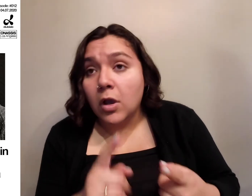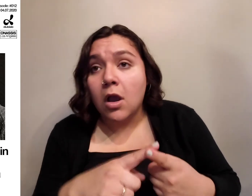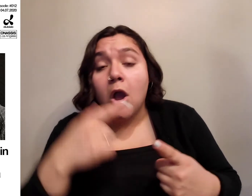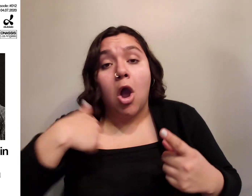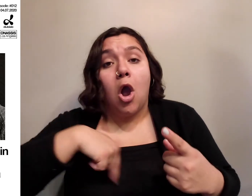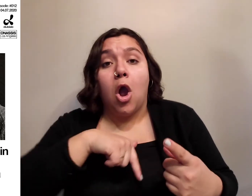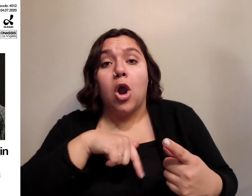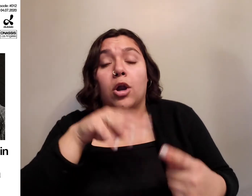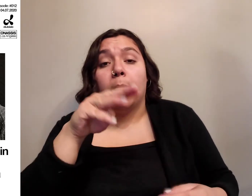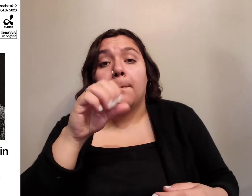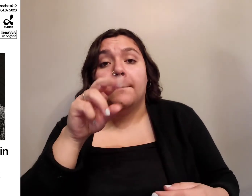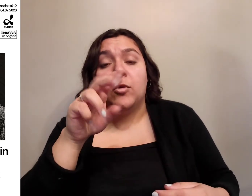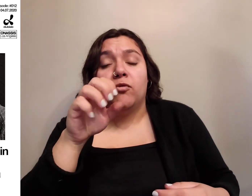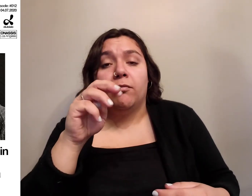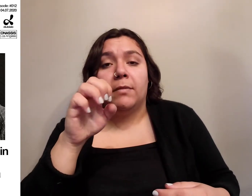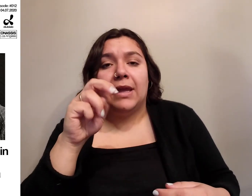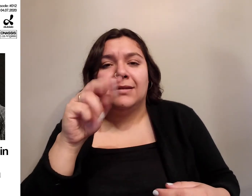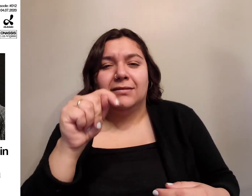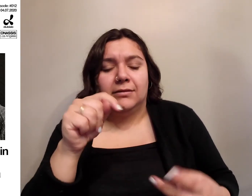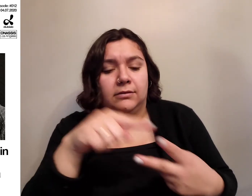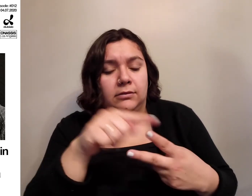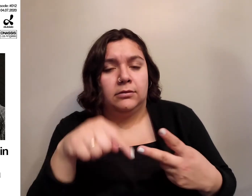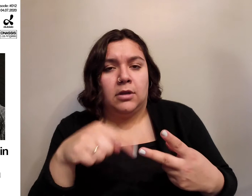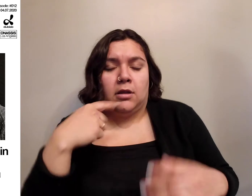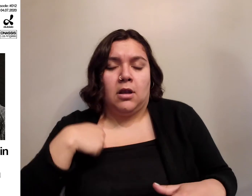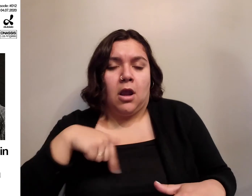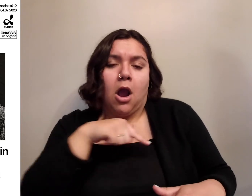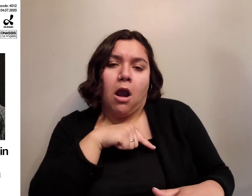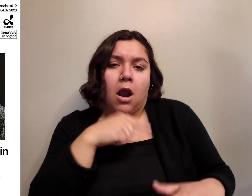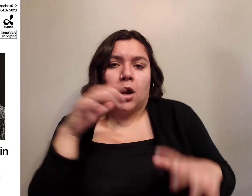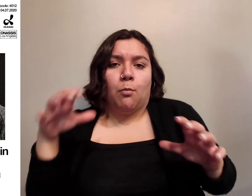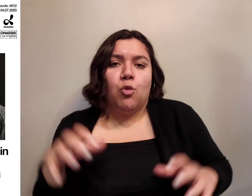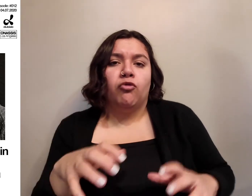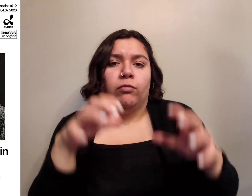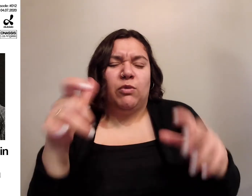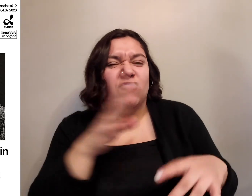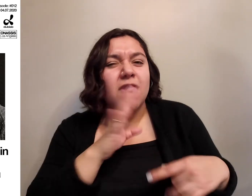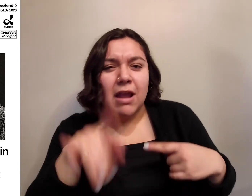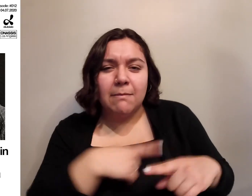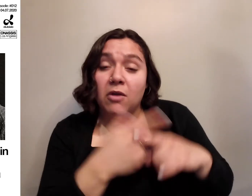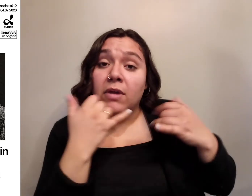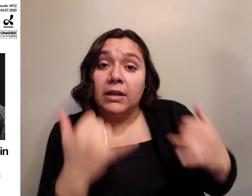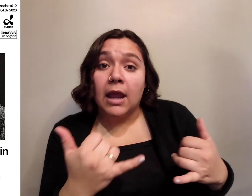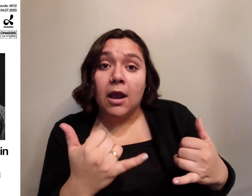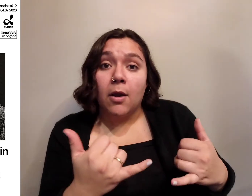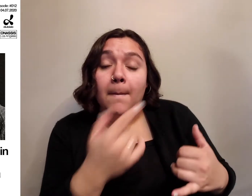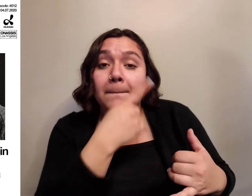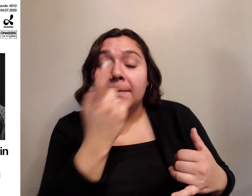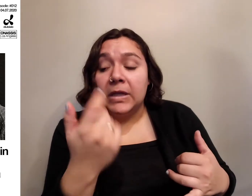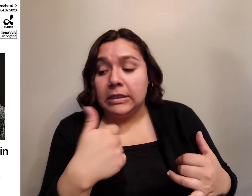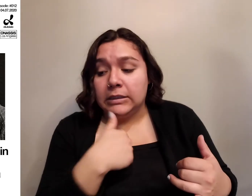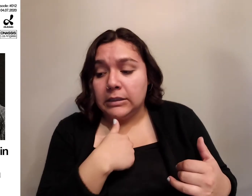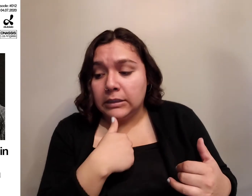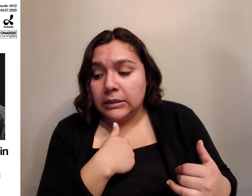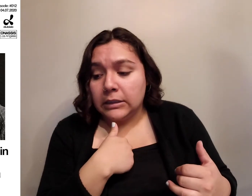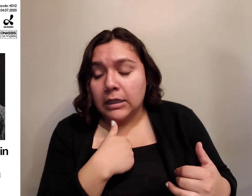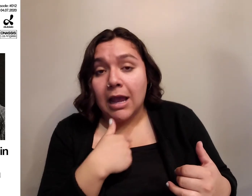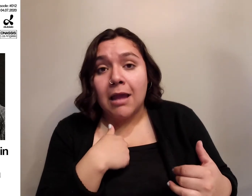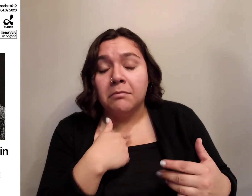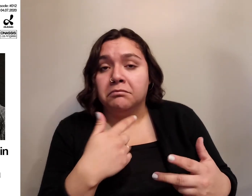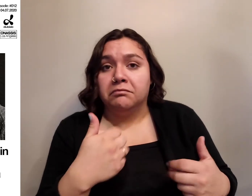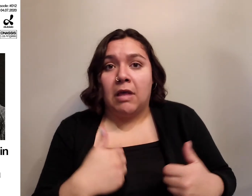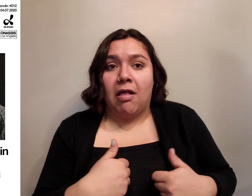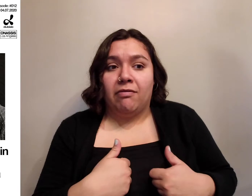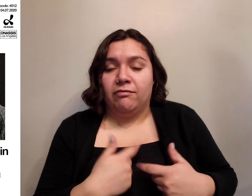movement, what you're referring to at this moment, because as a